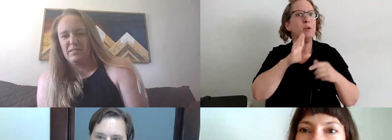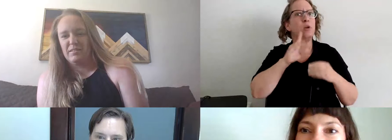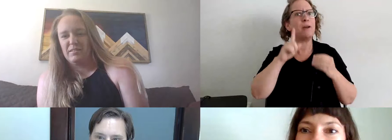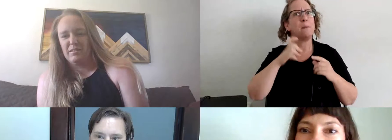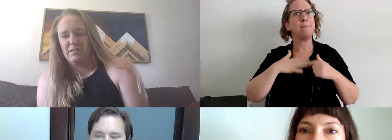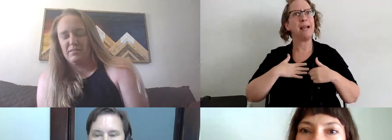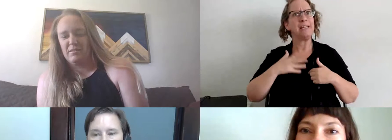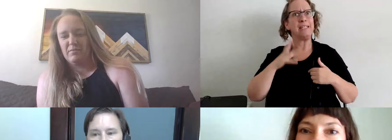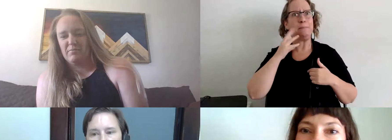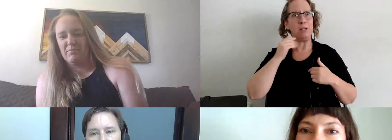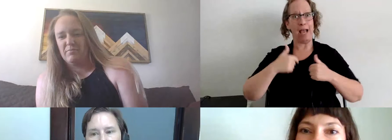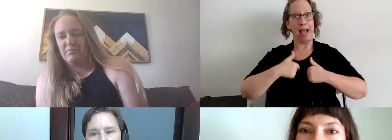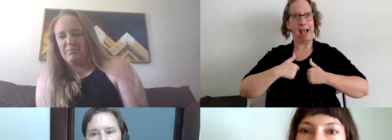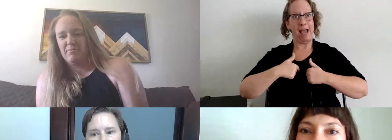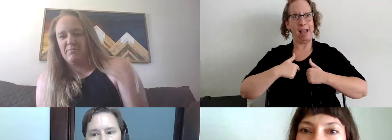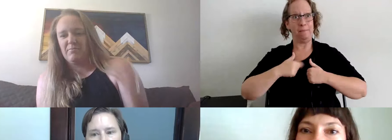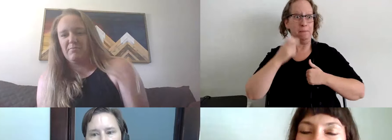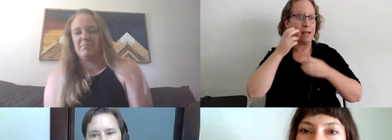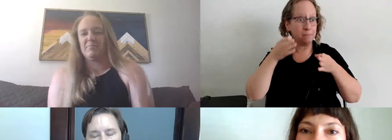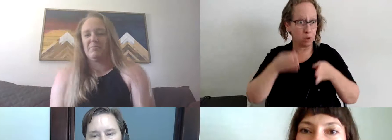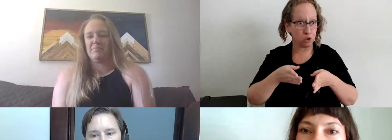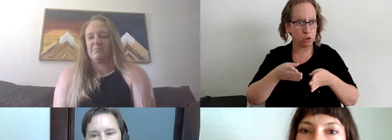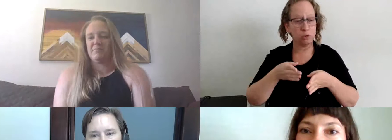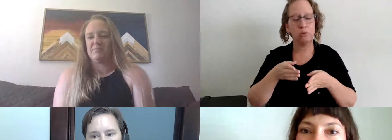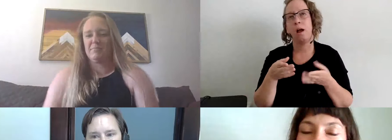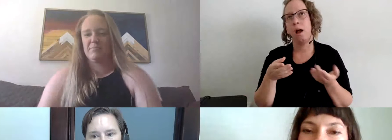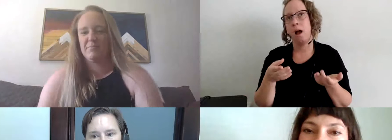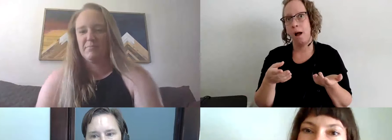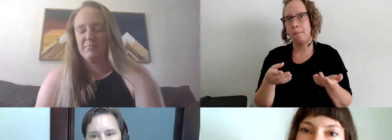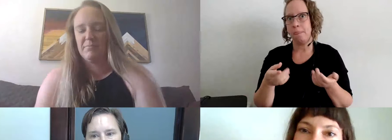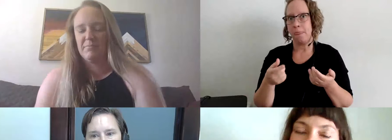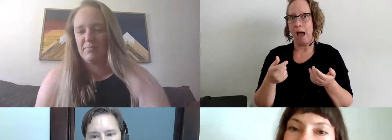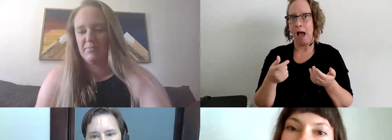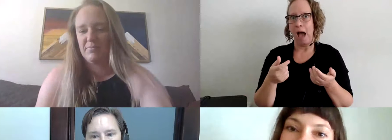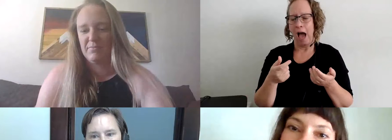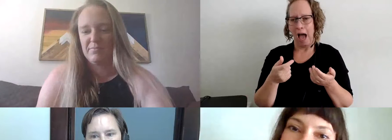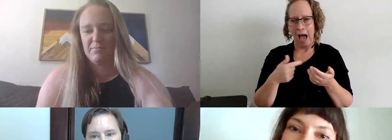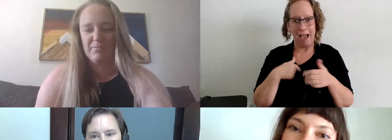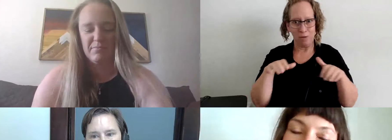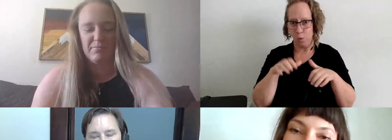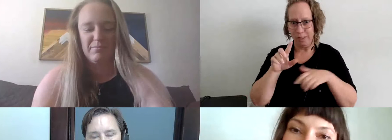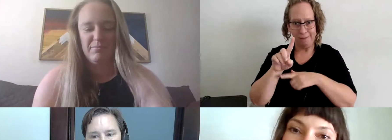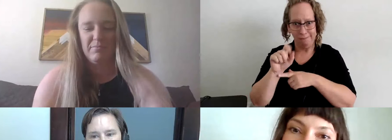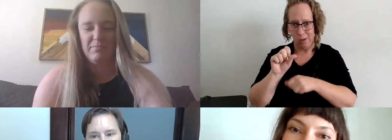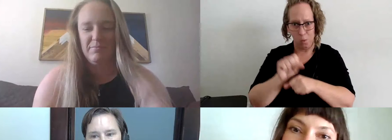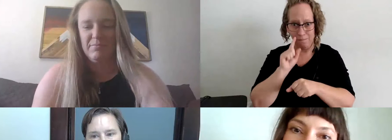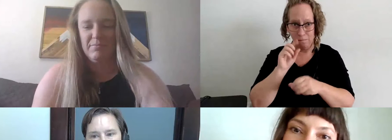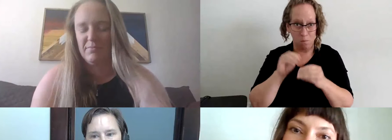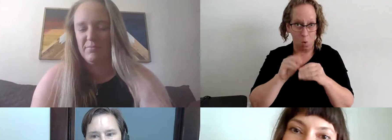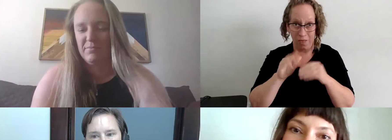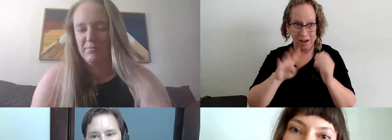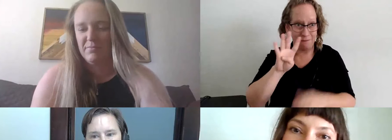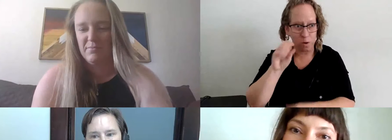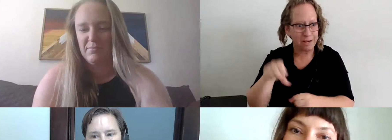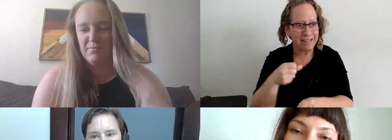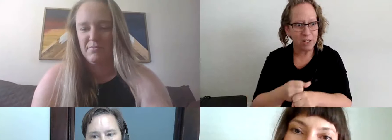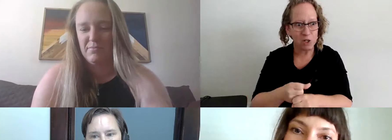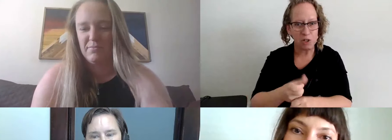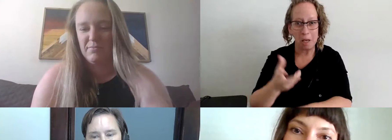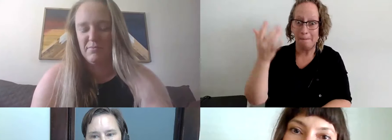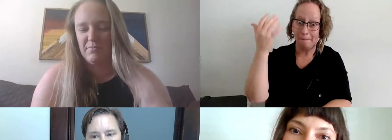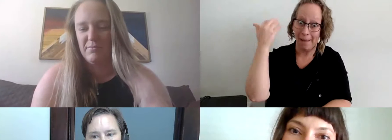on that. As a person who is blind, I have been doing disability work for more than 40 years. And back in the